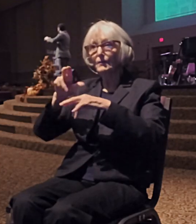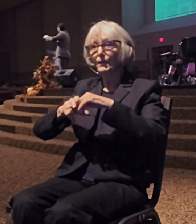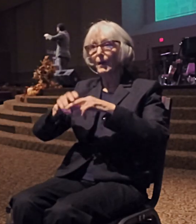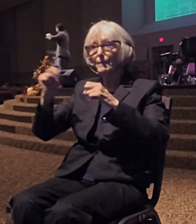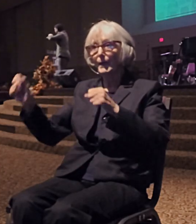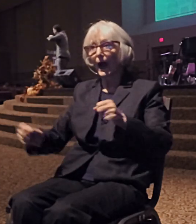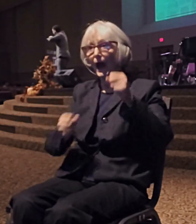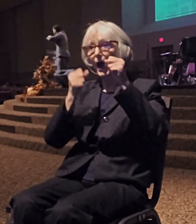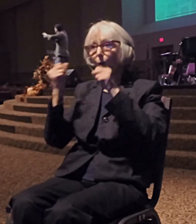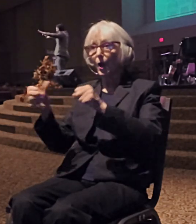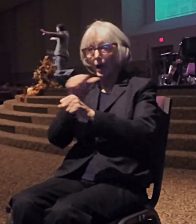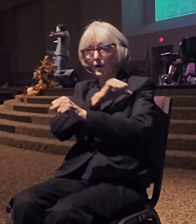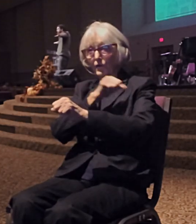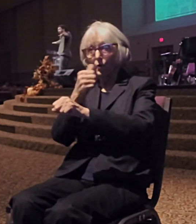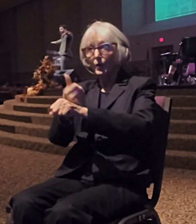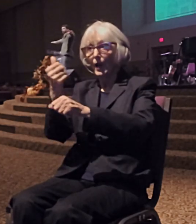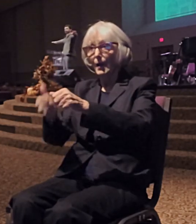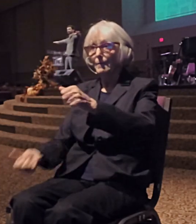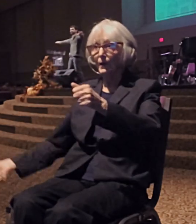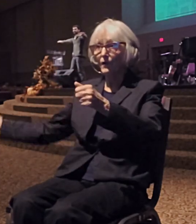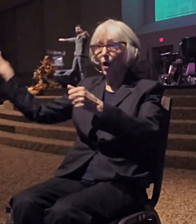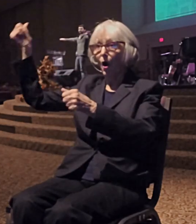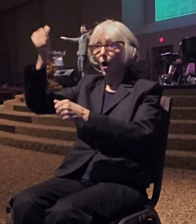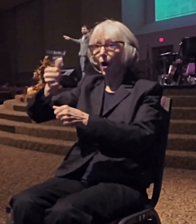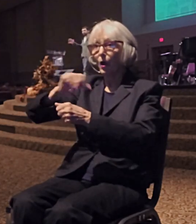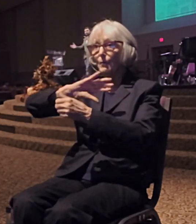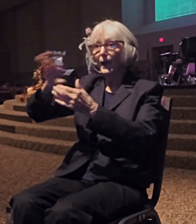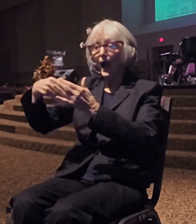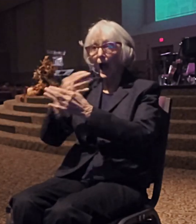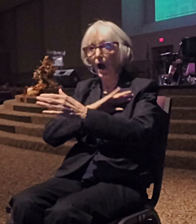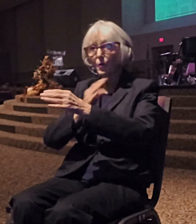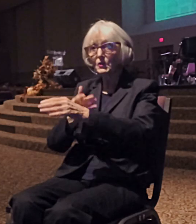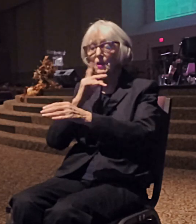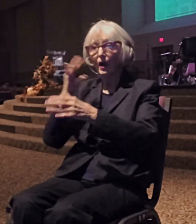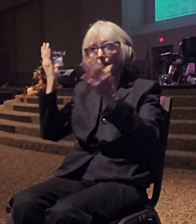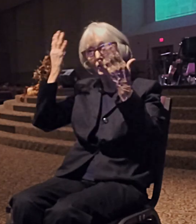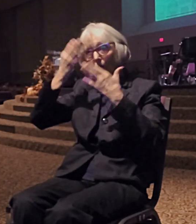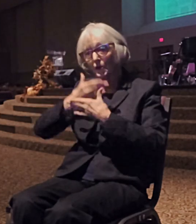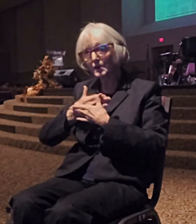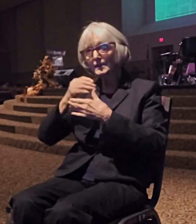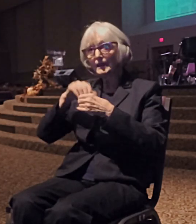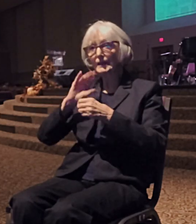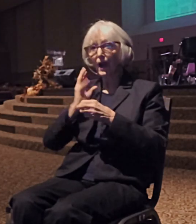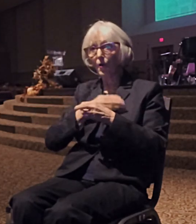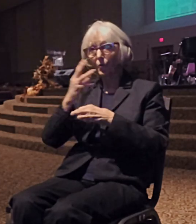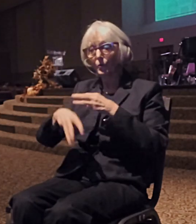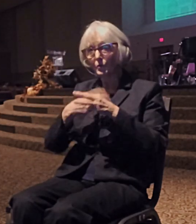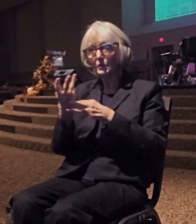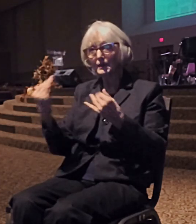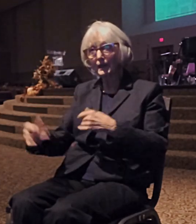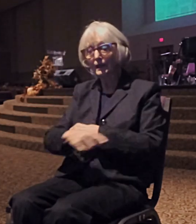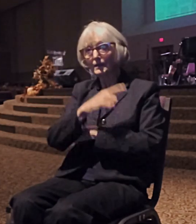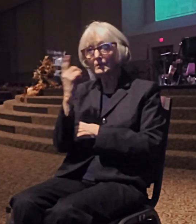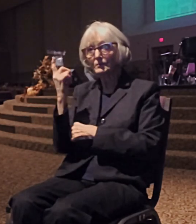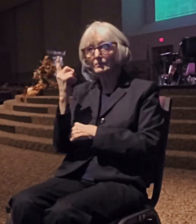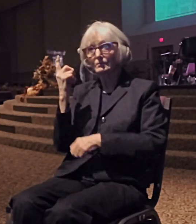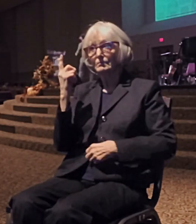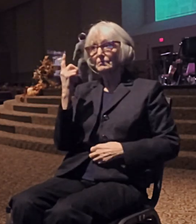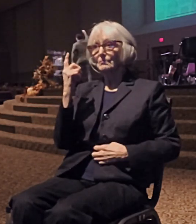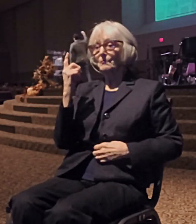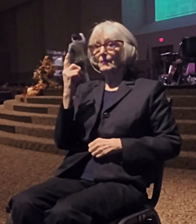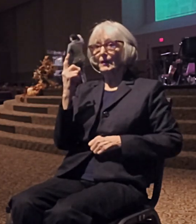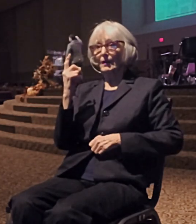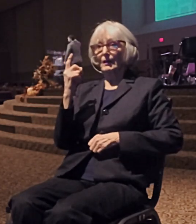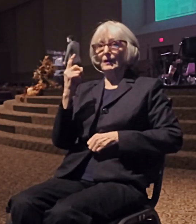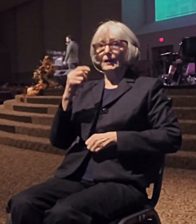authority that is above all the powers of darkness that bring destruction and havoc in our world today. It's